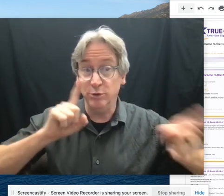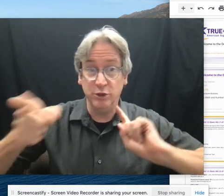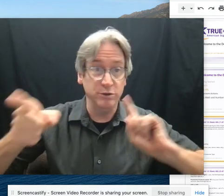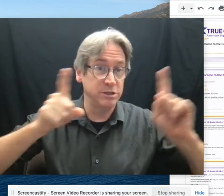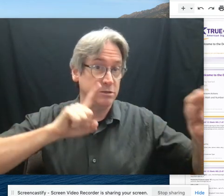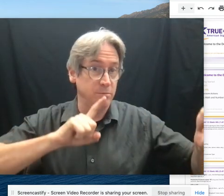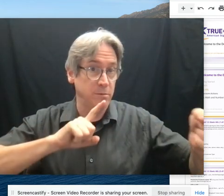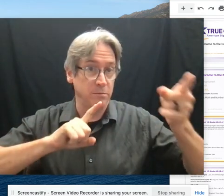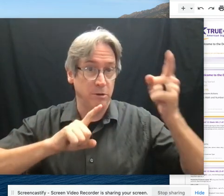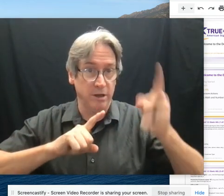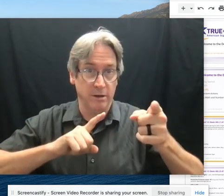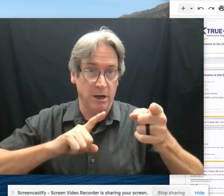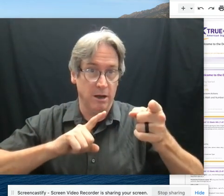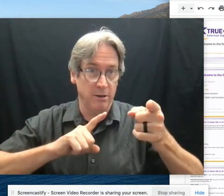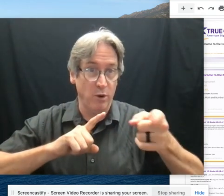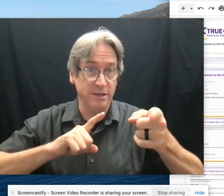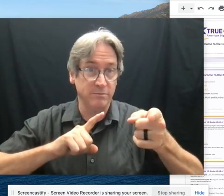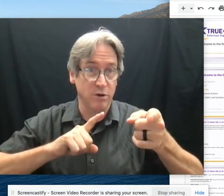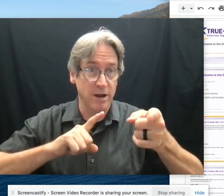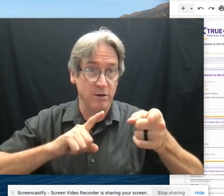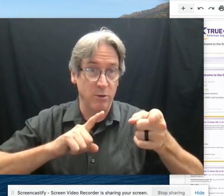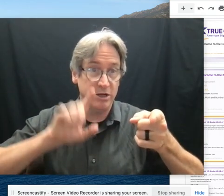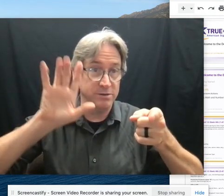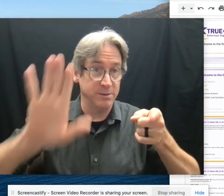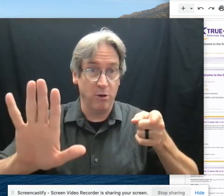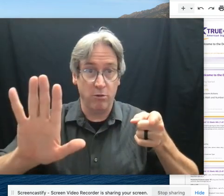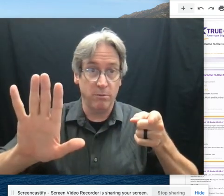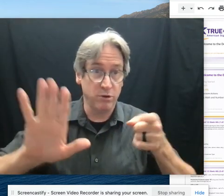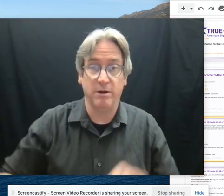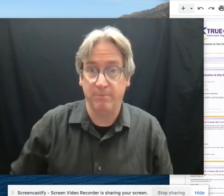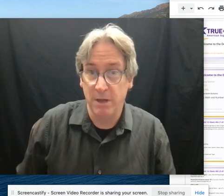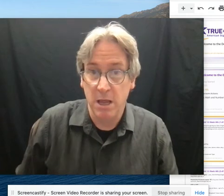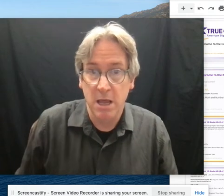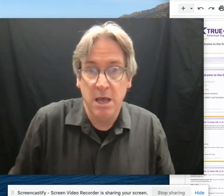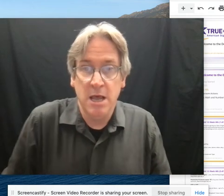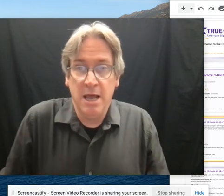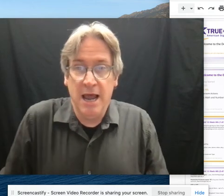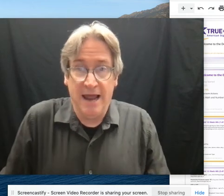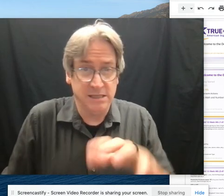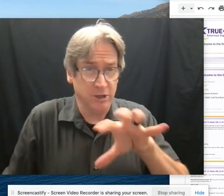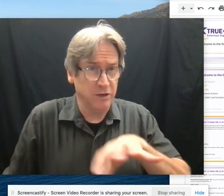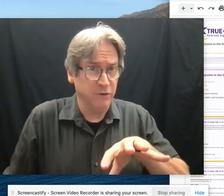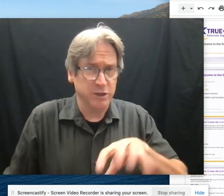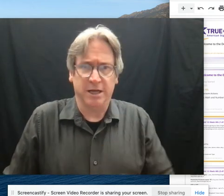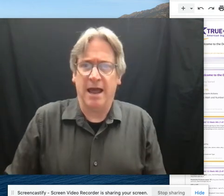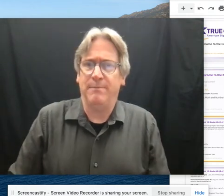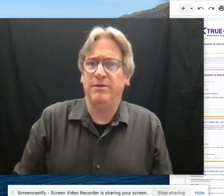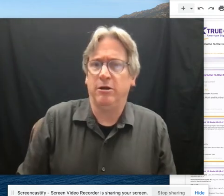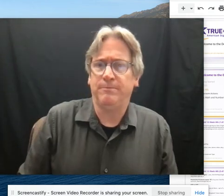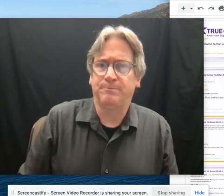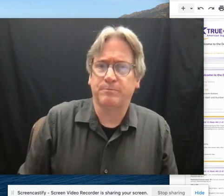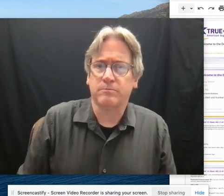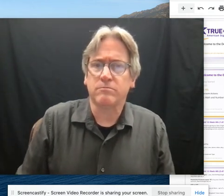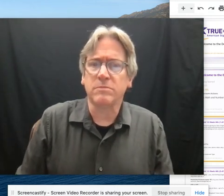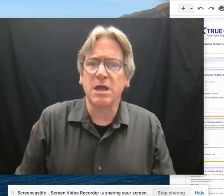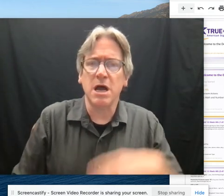when to use the point pronoun and when to use the palm pronoun, and some of the confusion that can happen